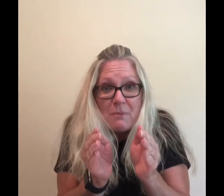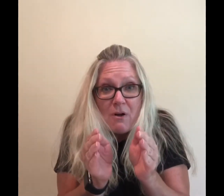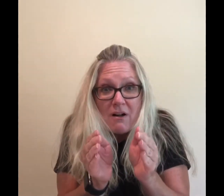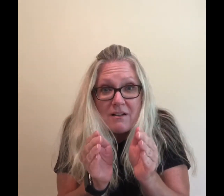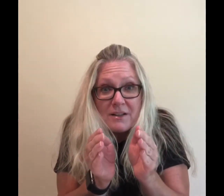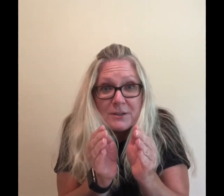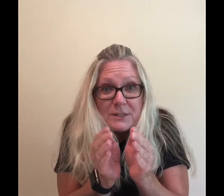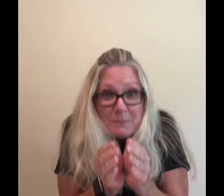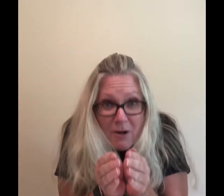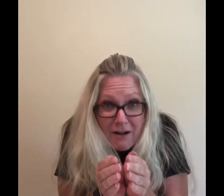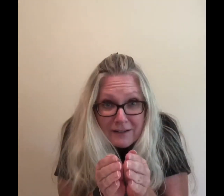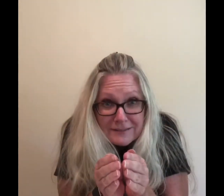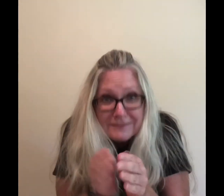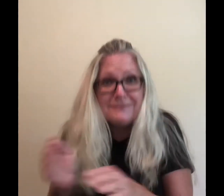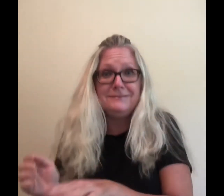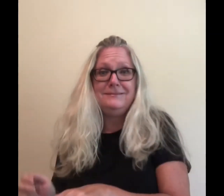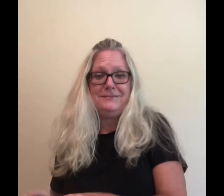small, small.